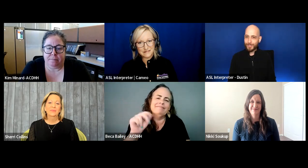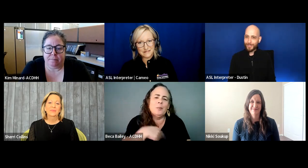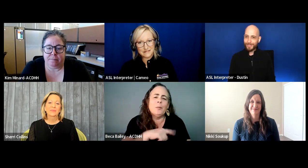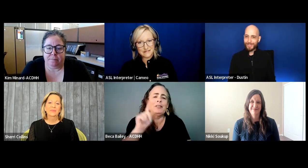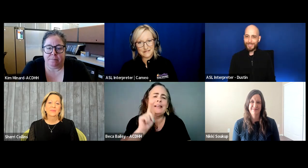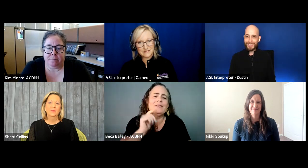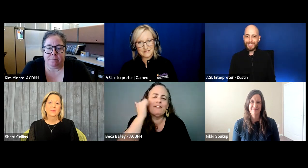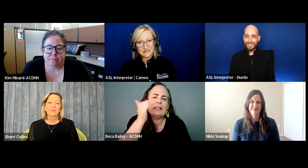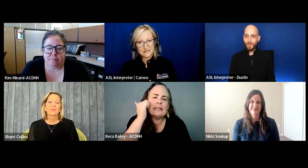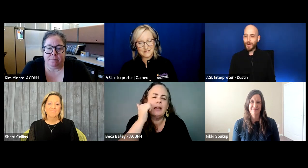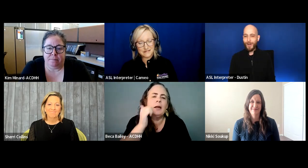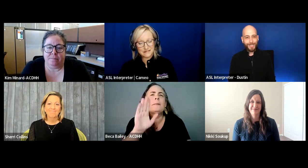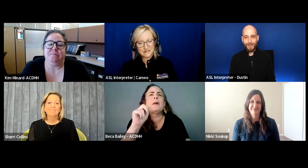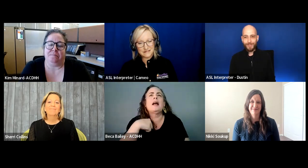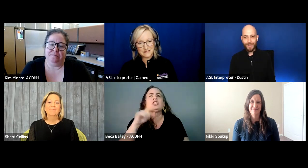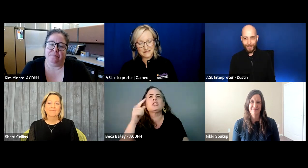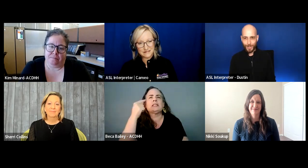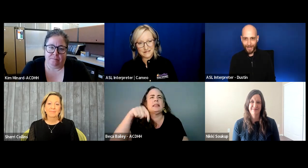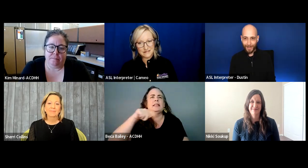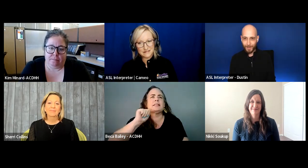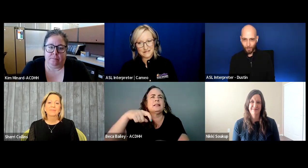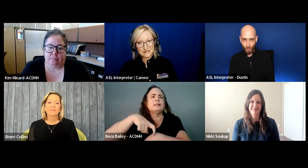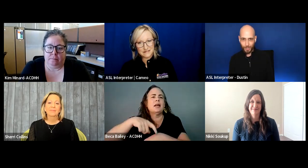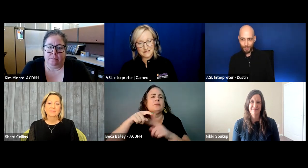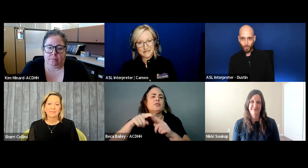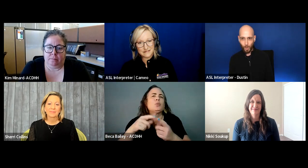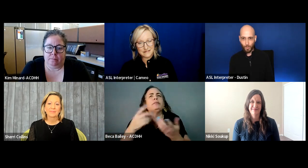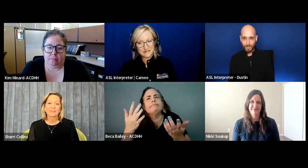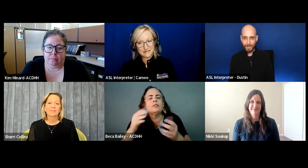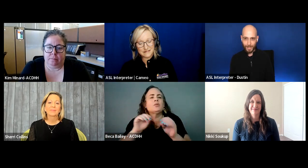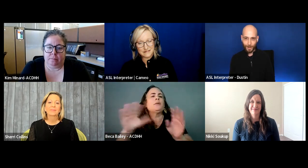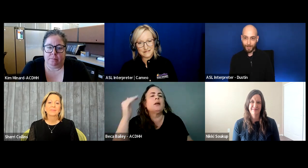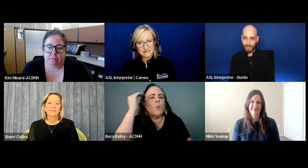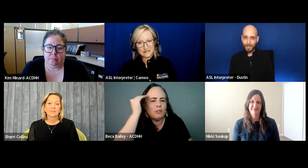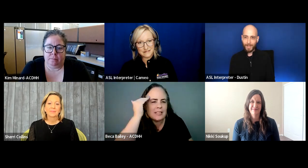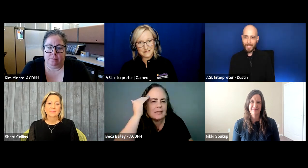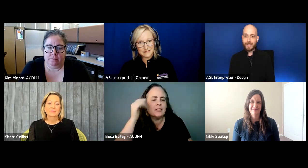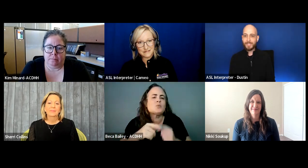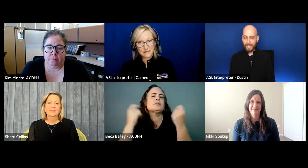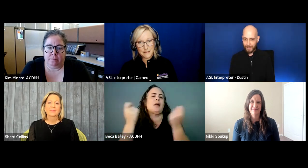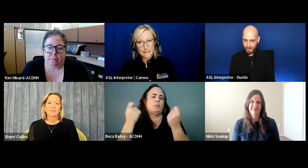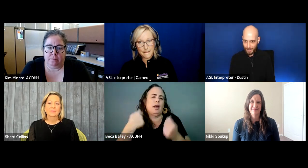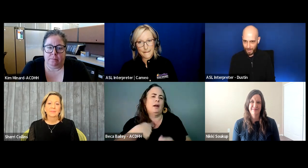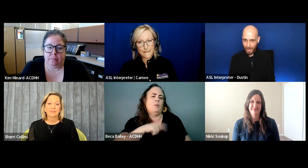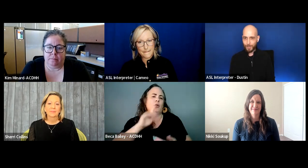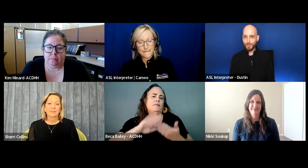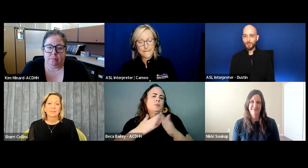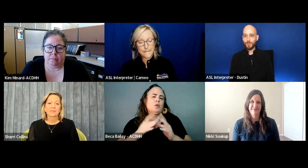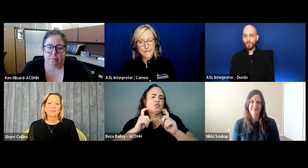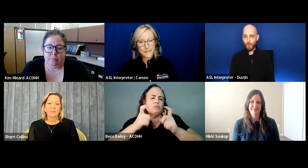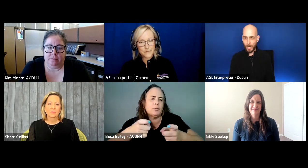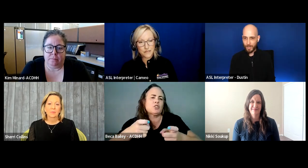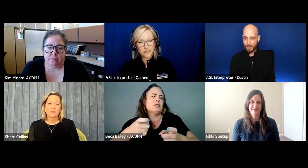To be honest, we are deaf every day, more than just 1 week a year. This is a